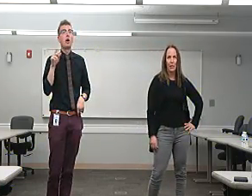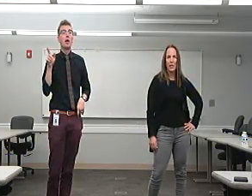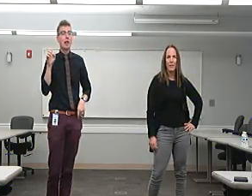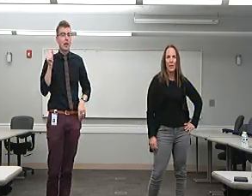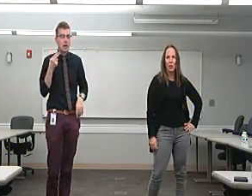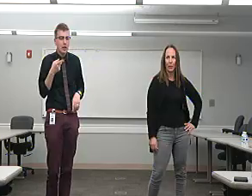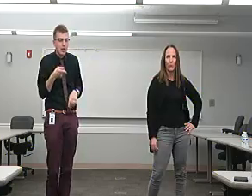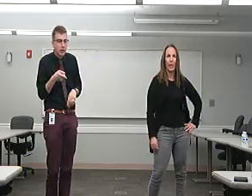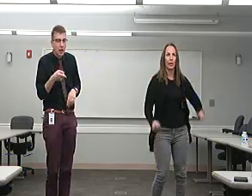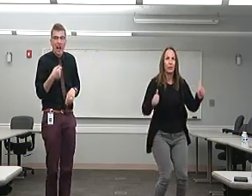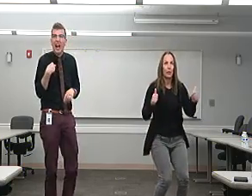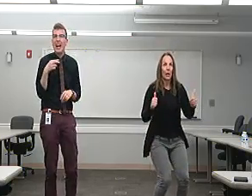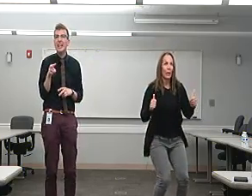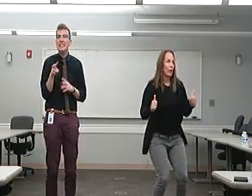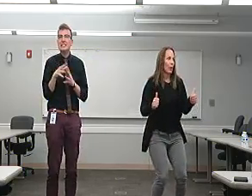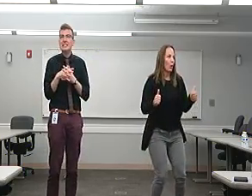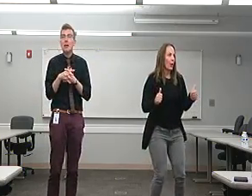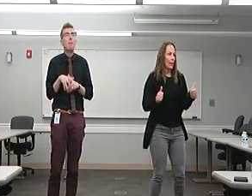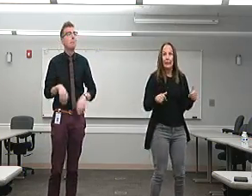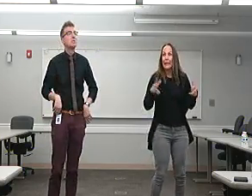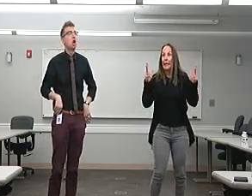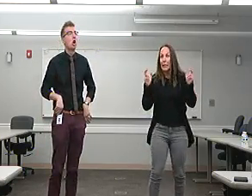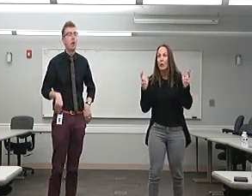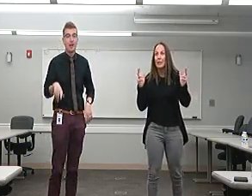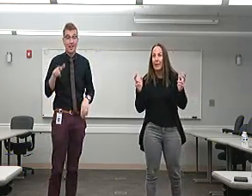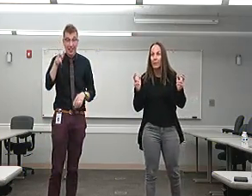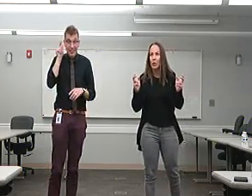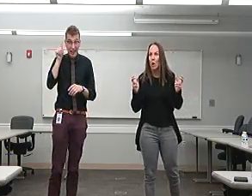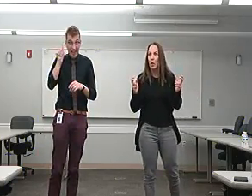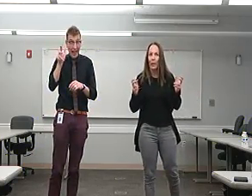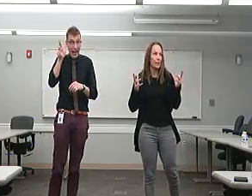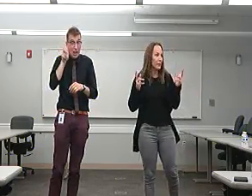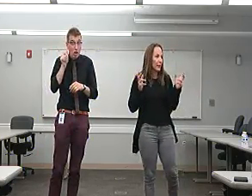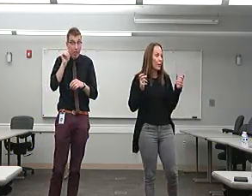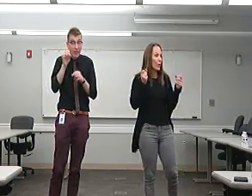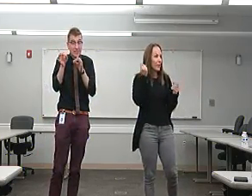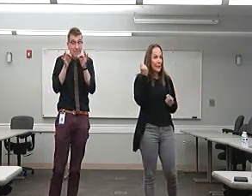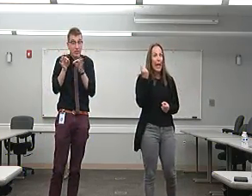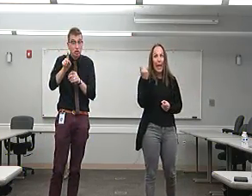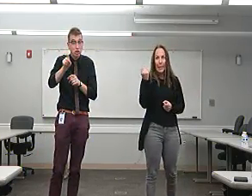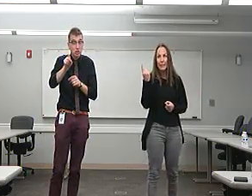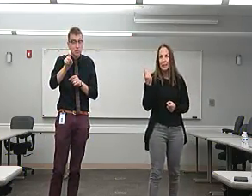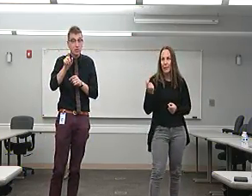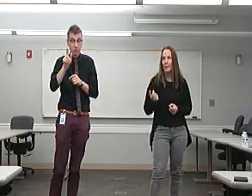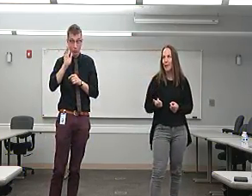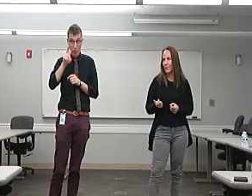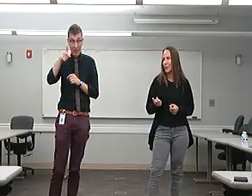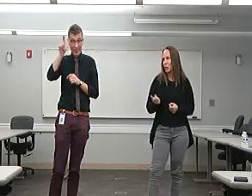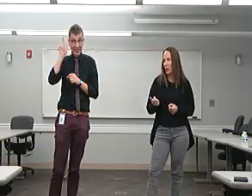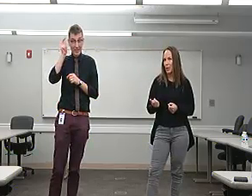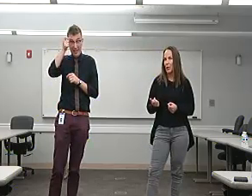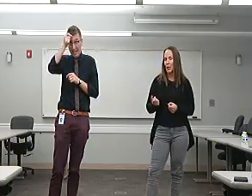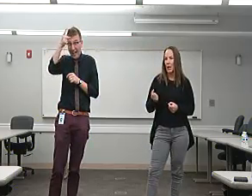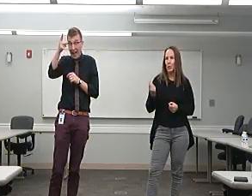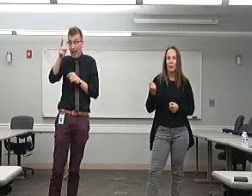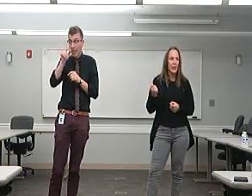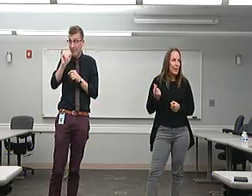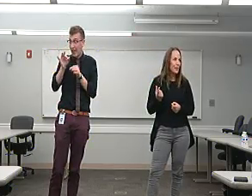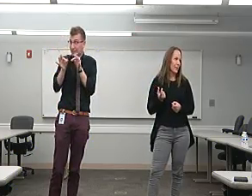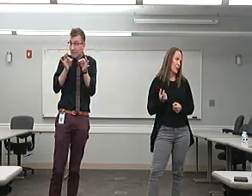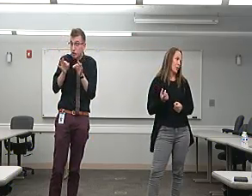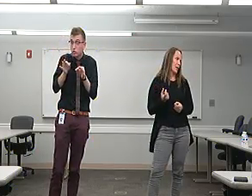like, can Leah hear the is Leah going to get the definition, understand the definition they